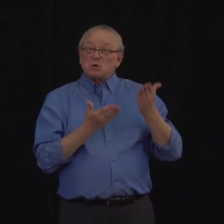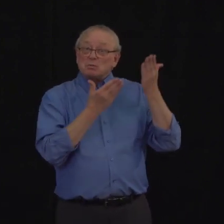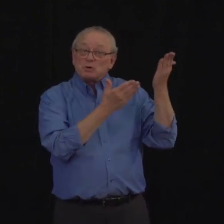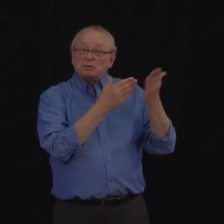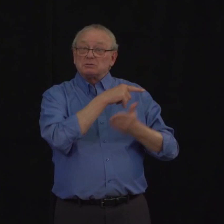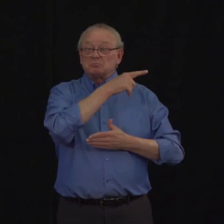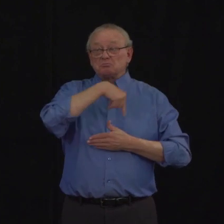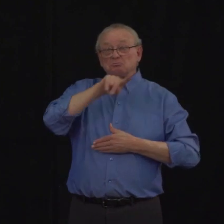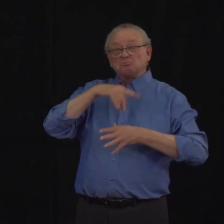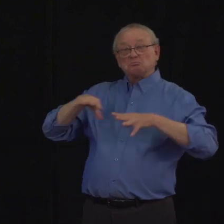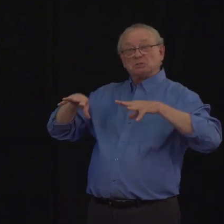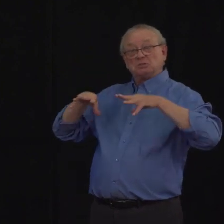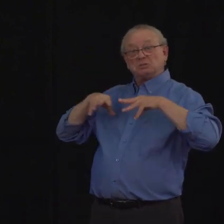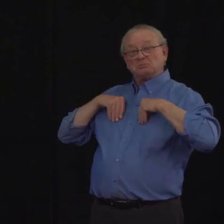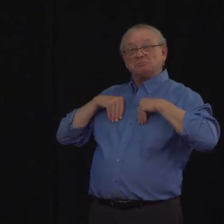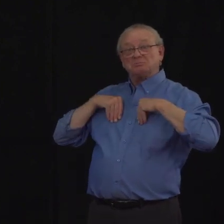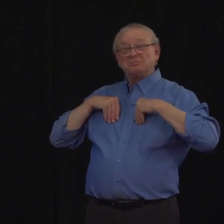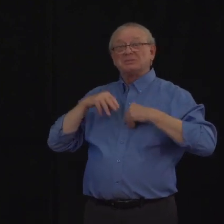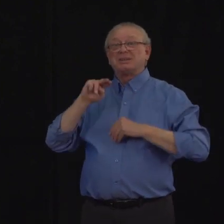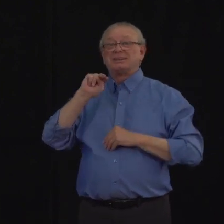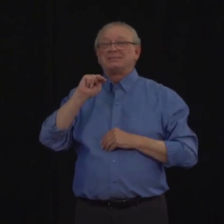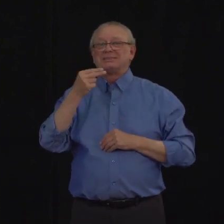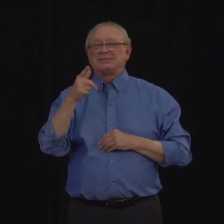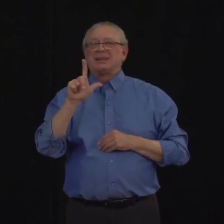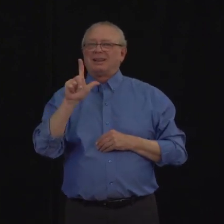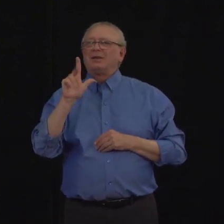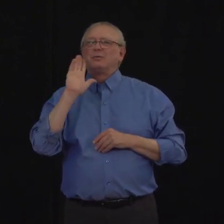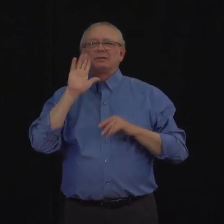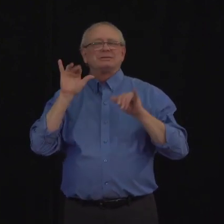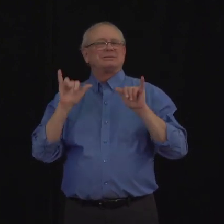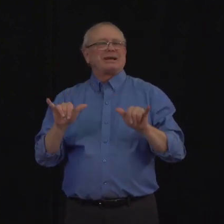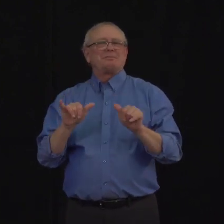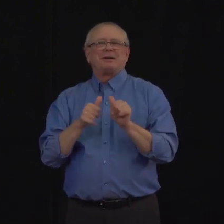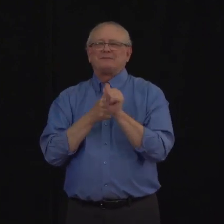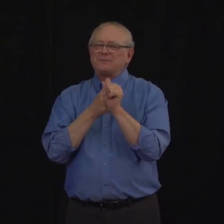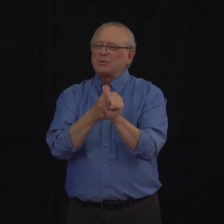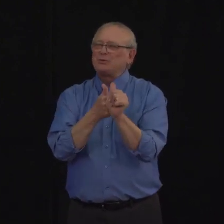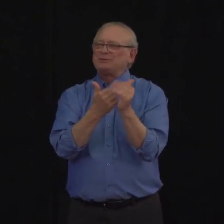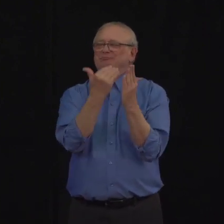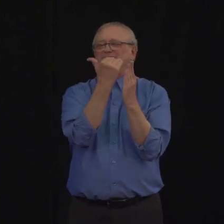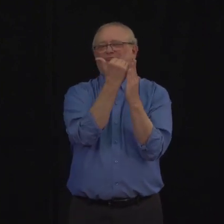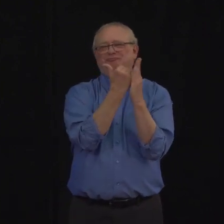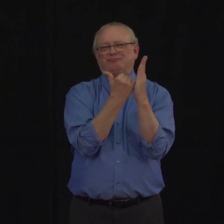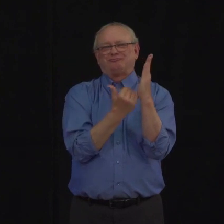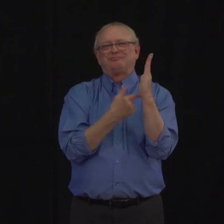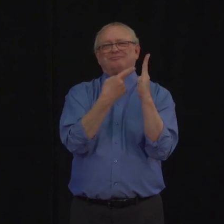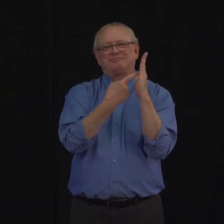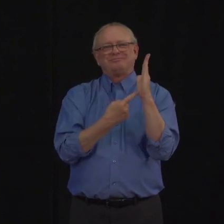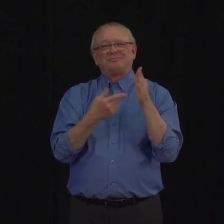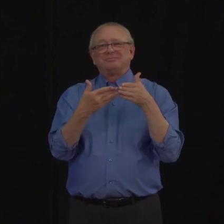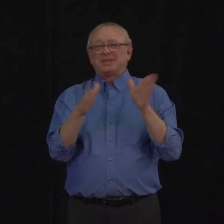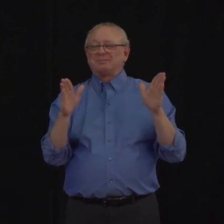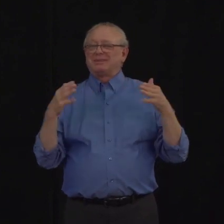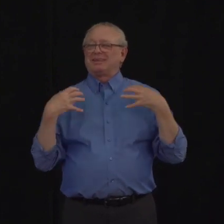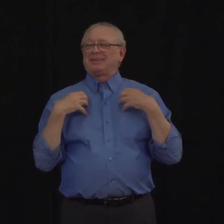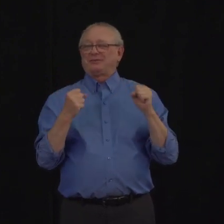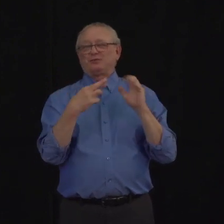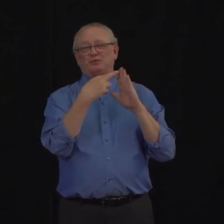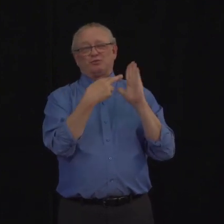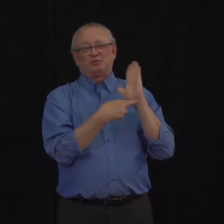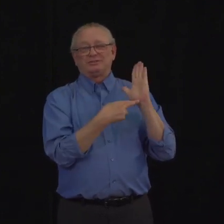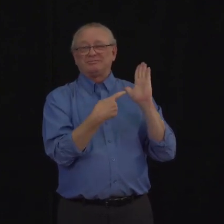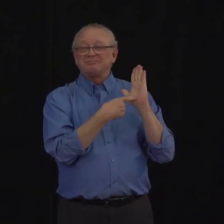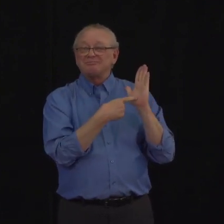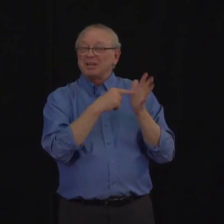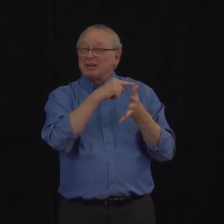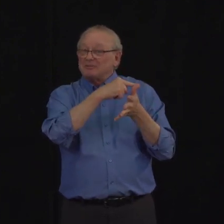make sure that all of the recommendations for prevention of disease spread were met. And so that would be something that we would